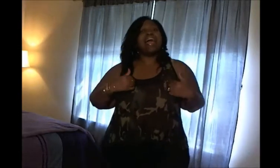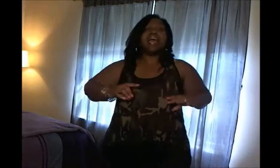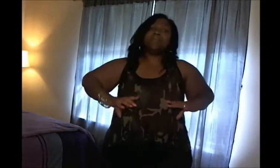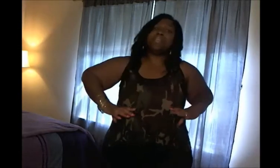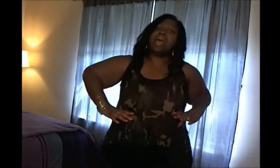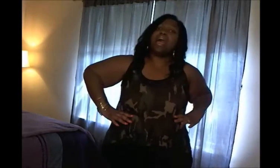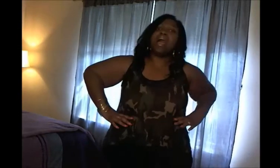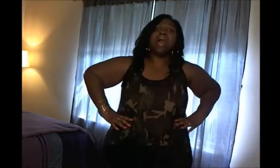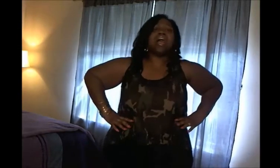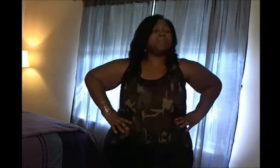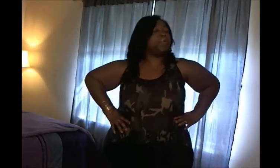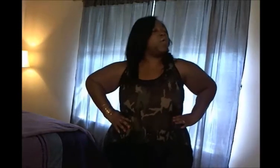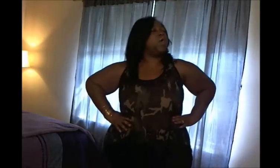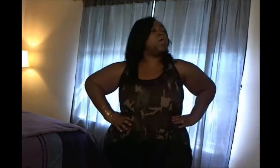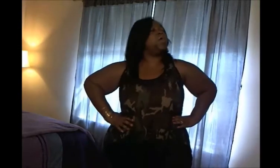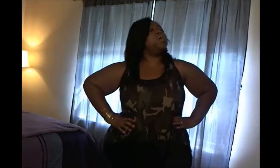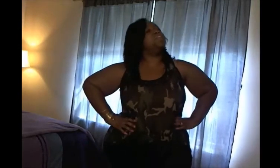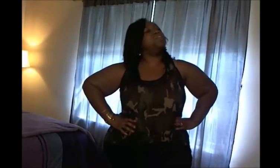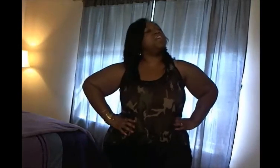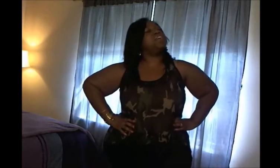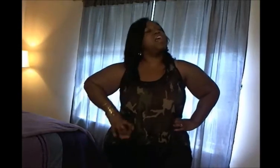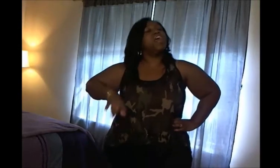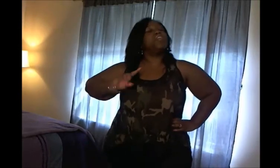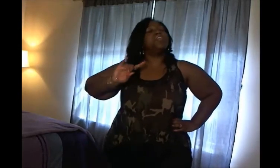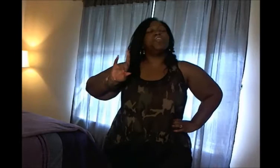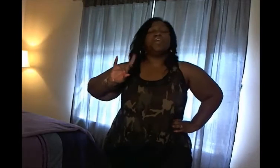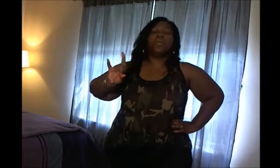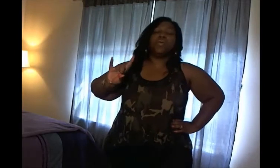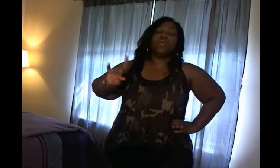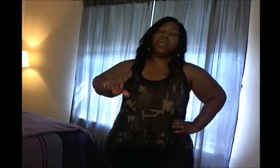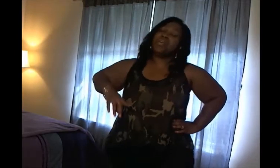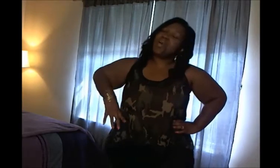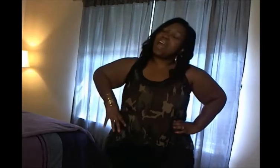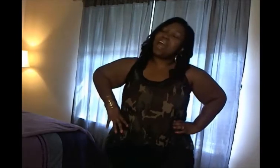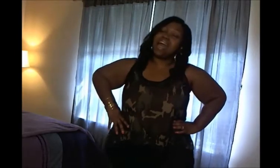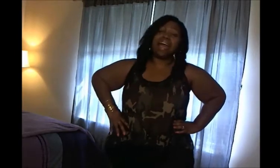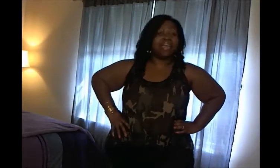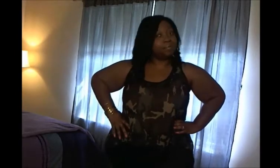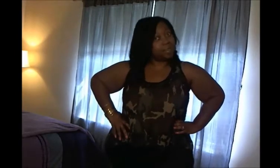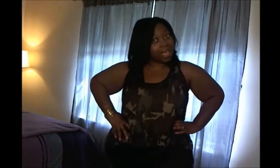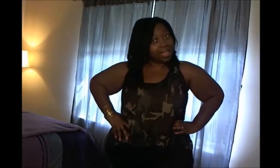I'm not perfect. No, I'm not.